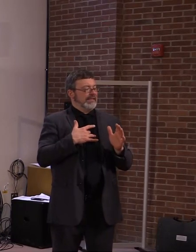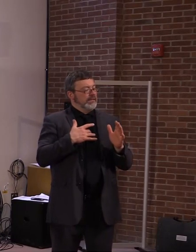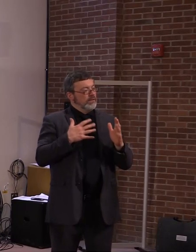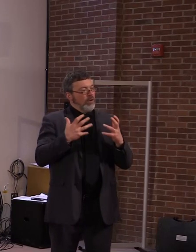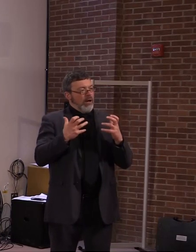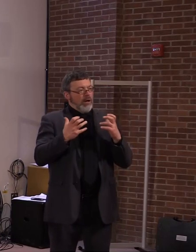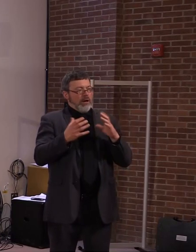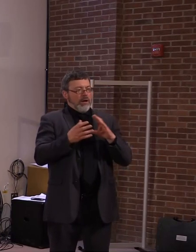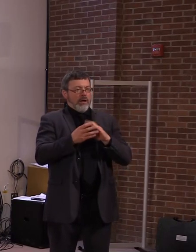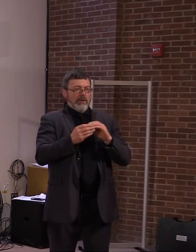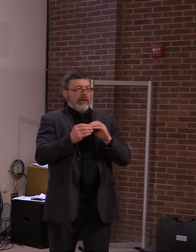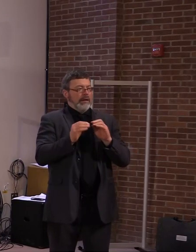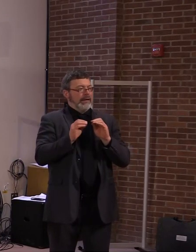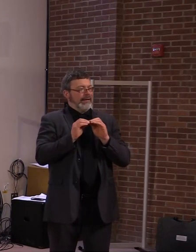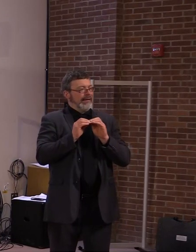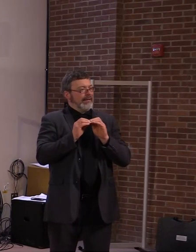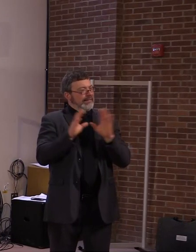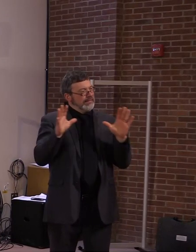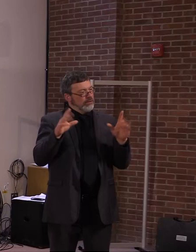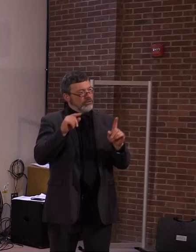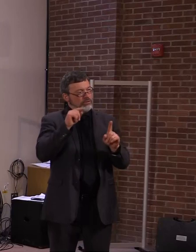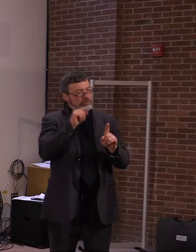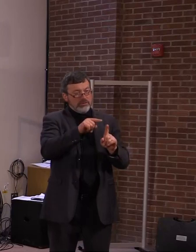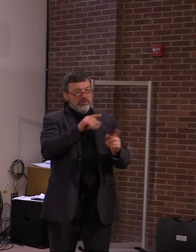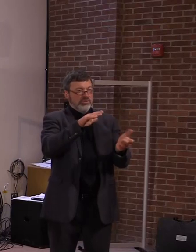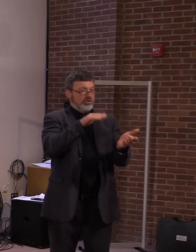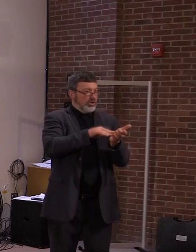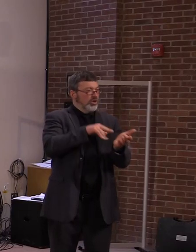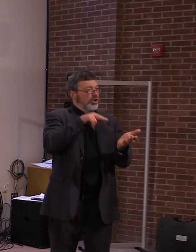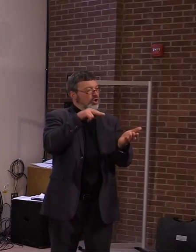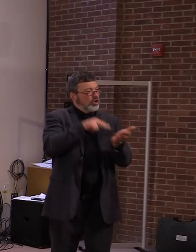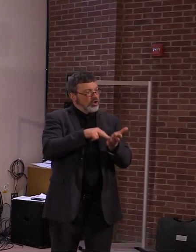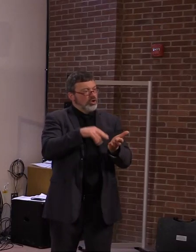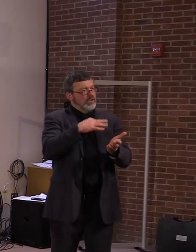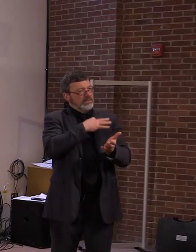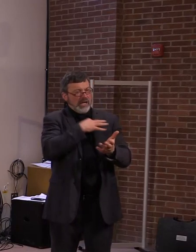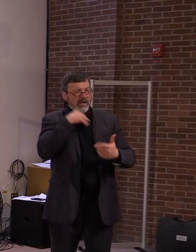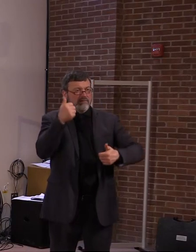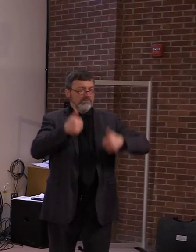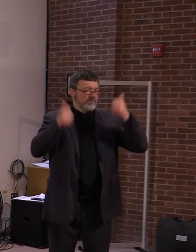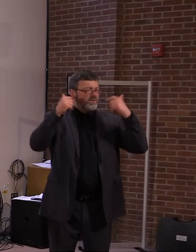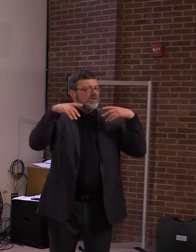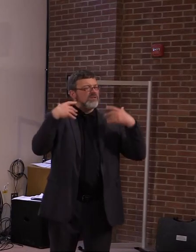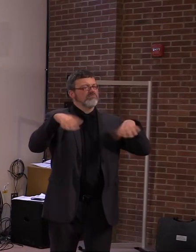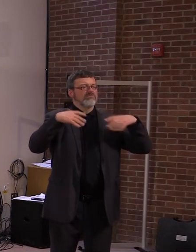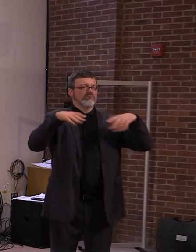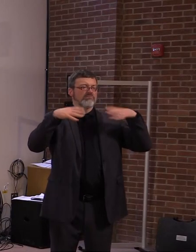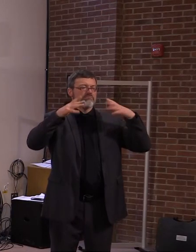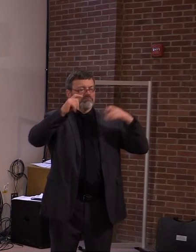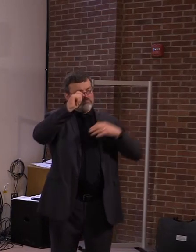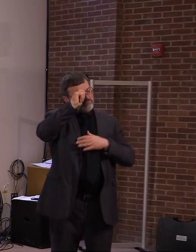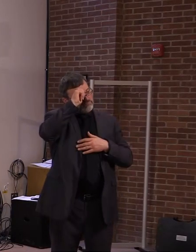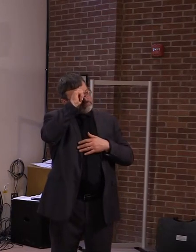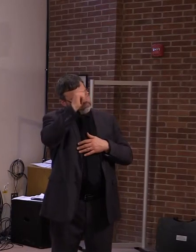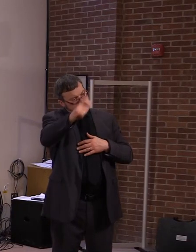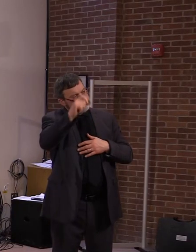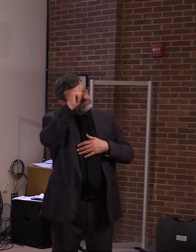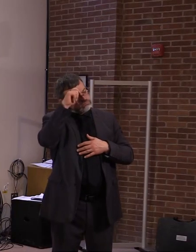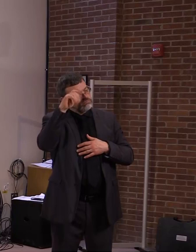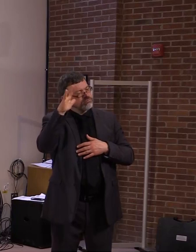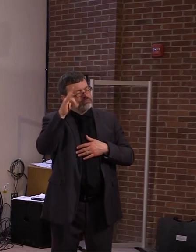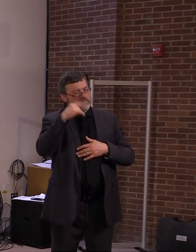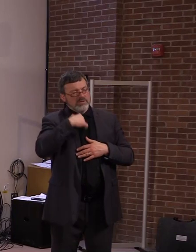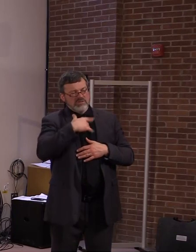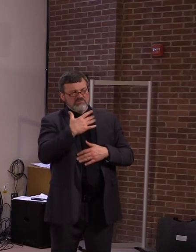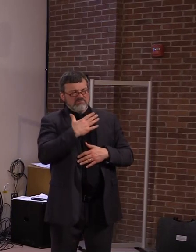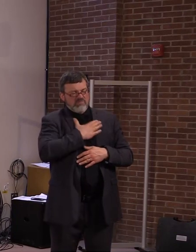know, the doctors and nurses in these hospitals are doing incredible work, and we sort of appreciate it. And by the way,